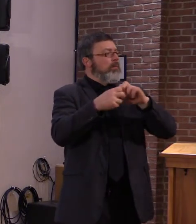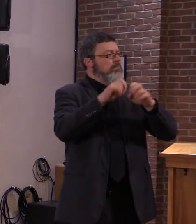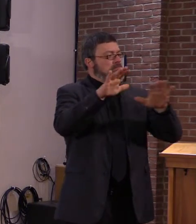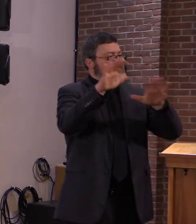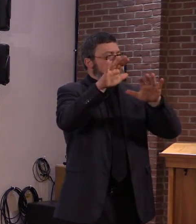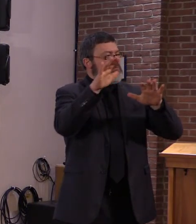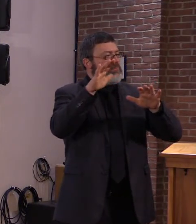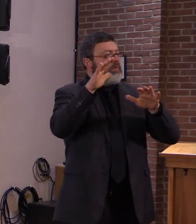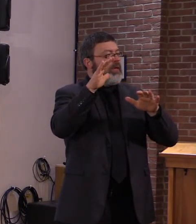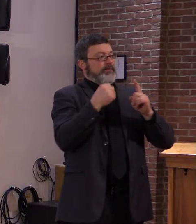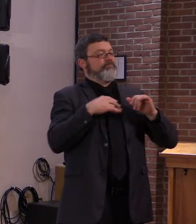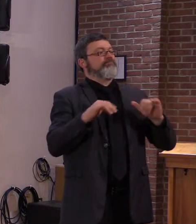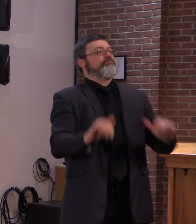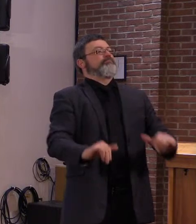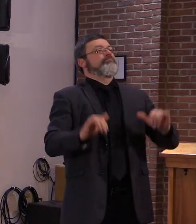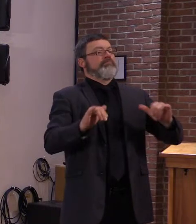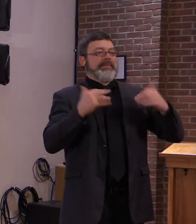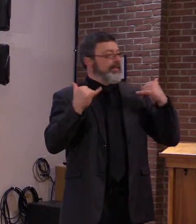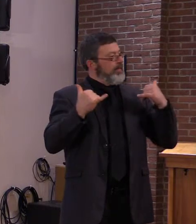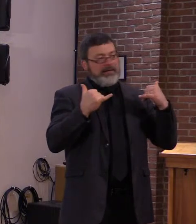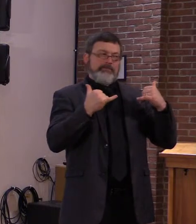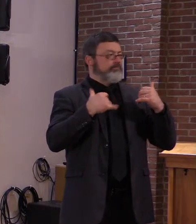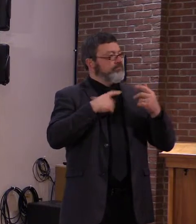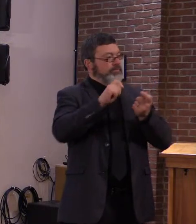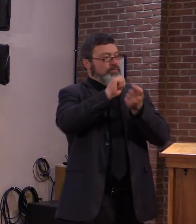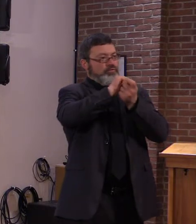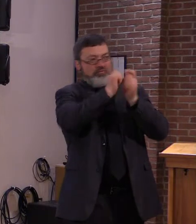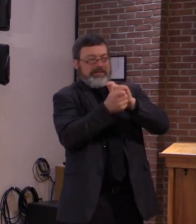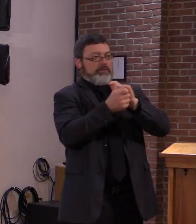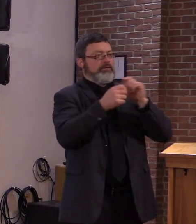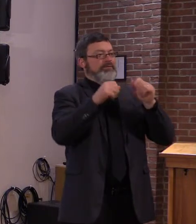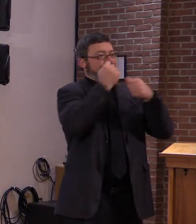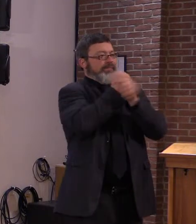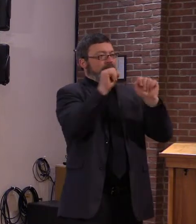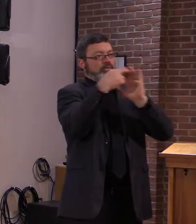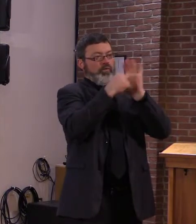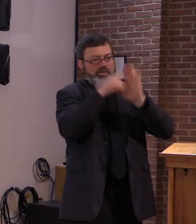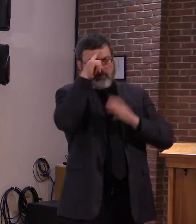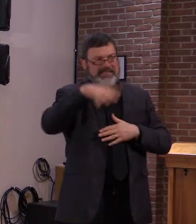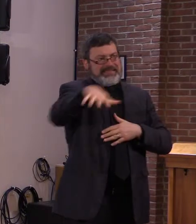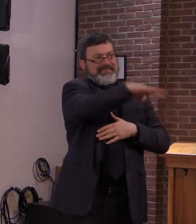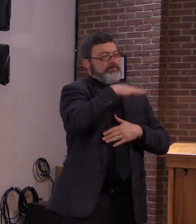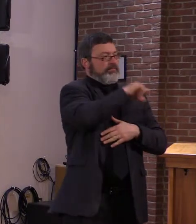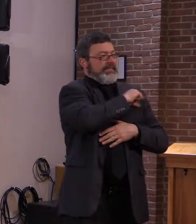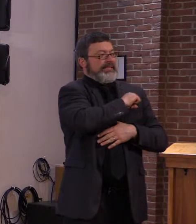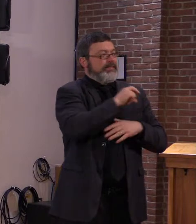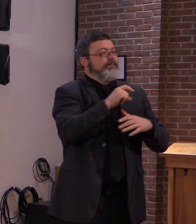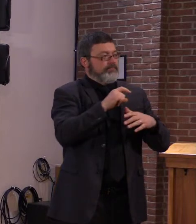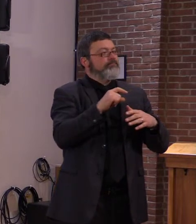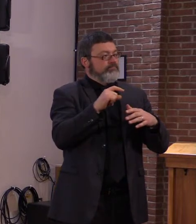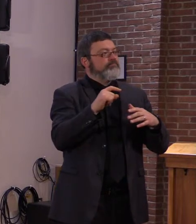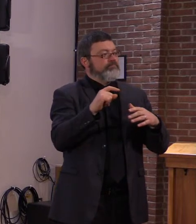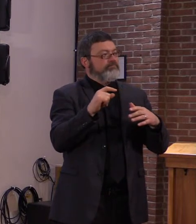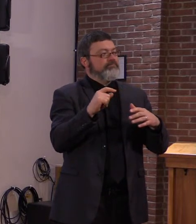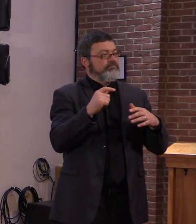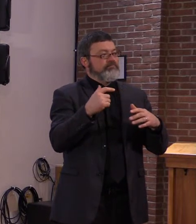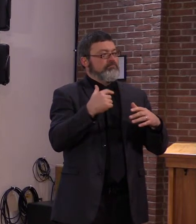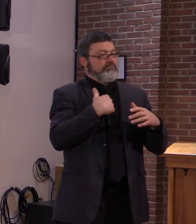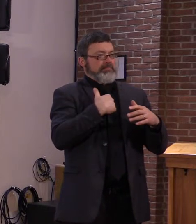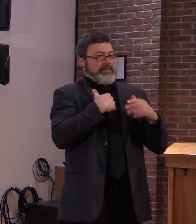and positive way. And we can show the nation that, once again, Vermont lights the